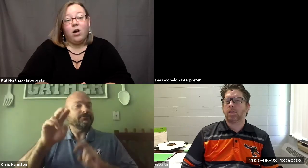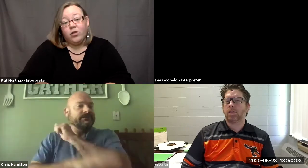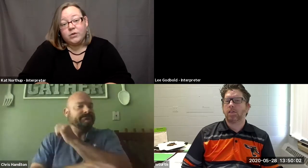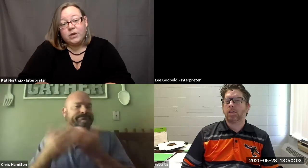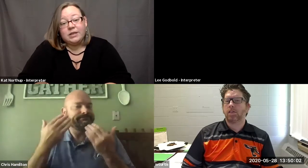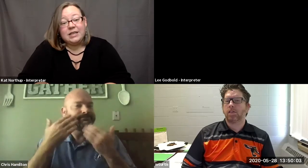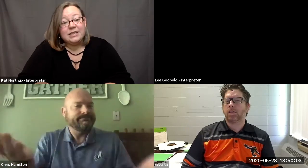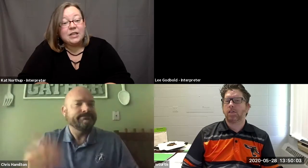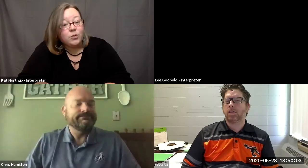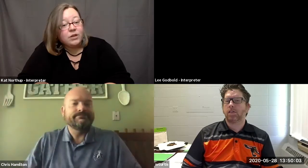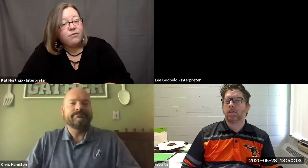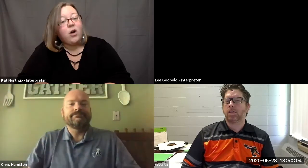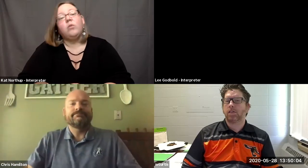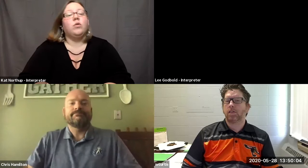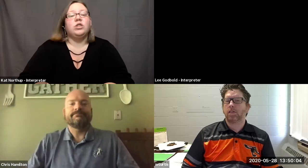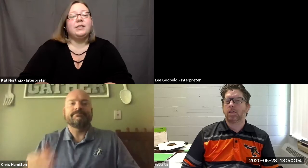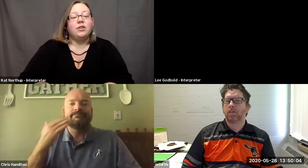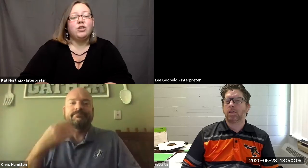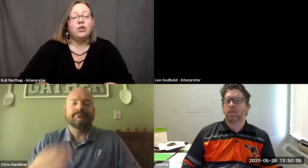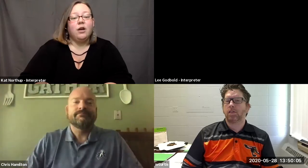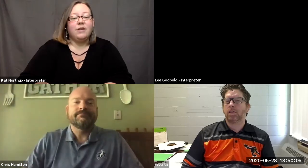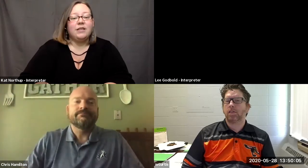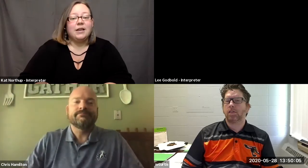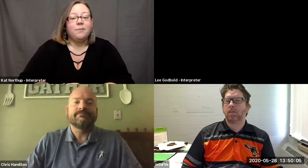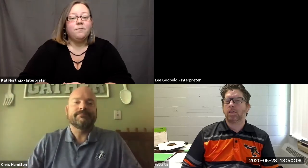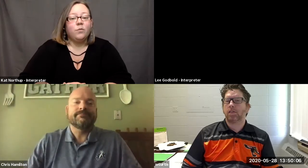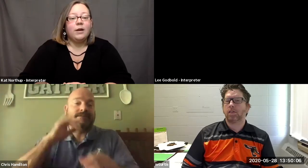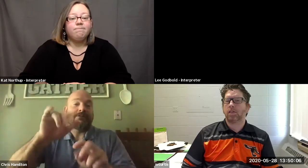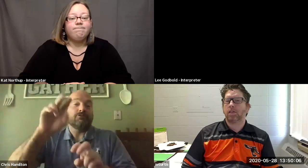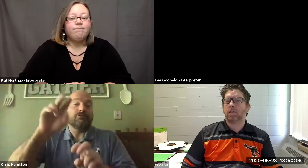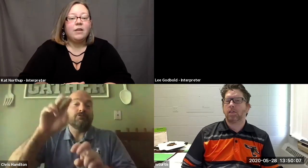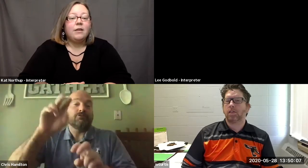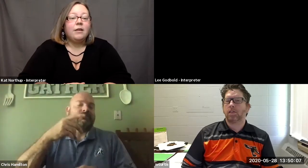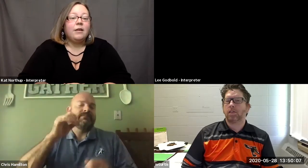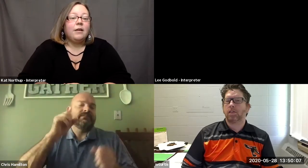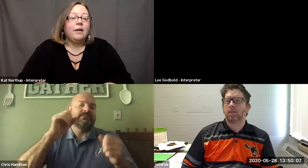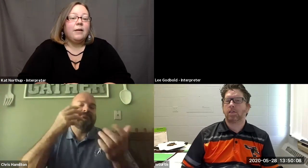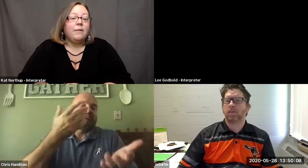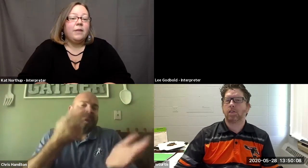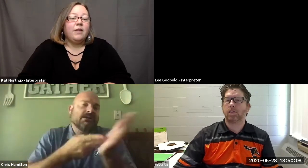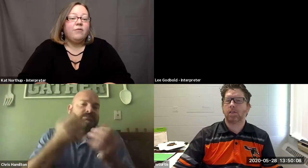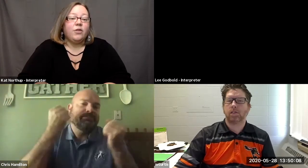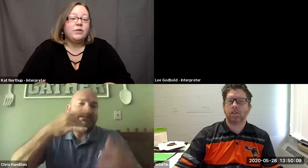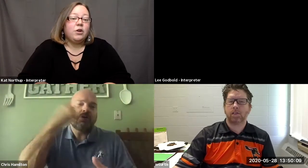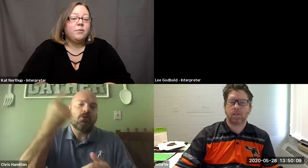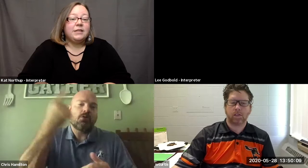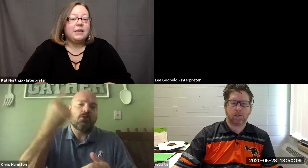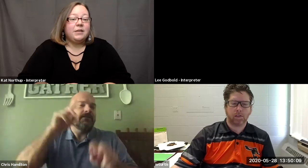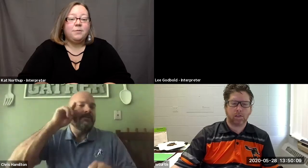Are those going to continue in the fall? We're just unsure of at this time, right? And for those tournaments, I mean, to be